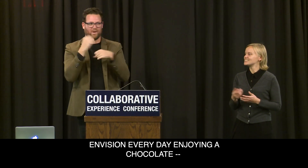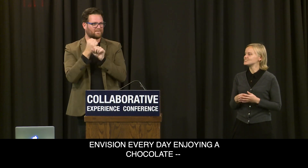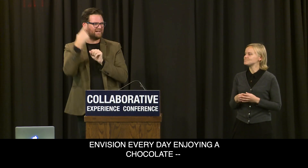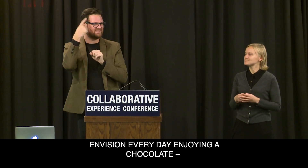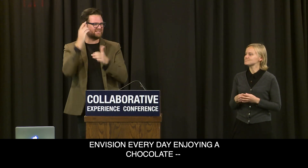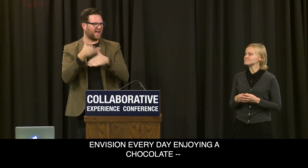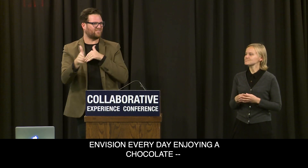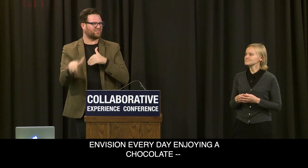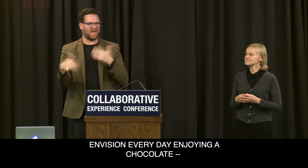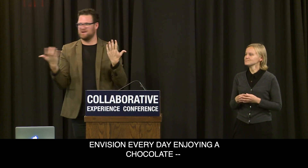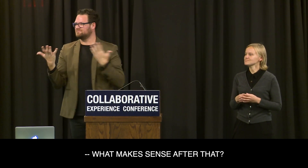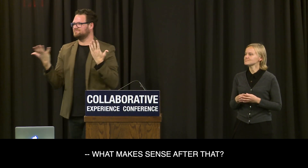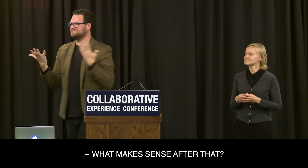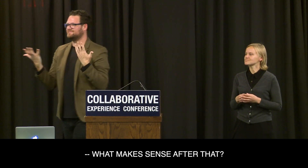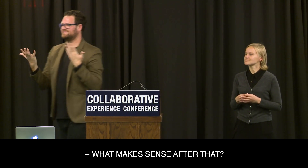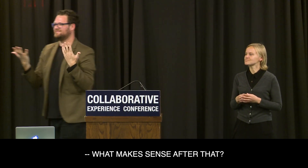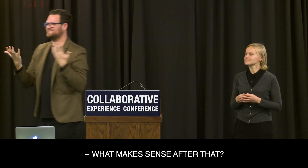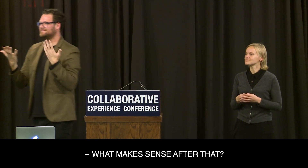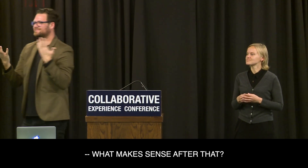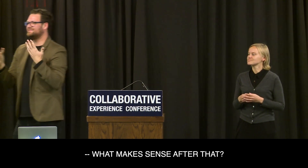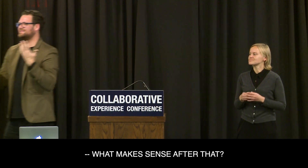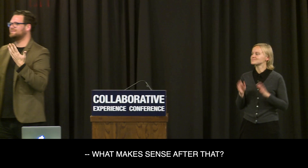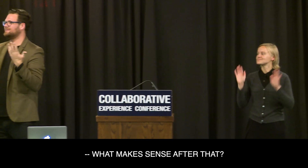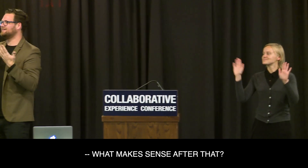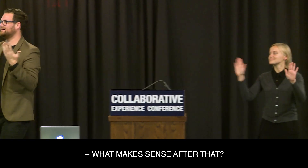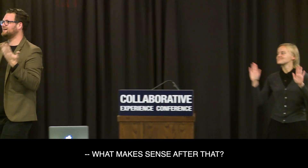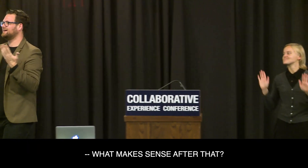chocolate. Chocolate. What makes sense after that?